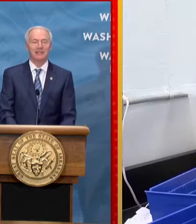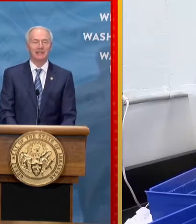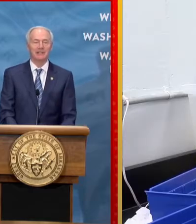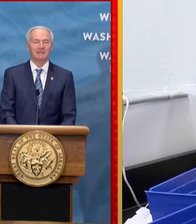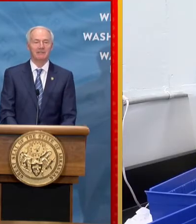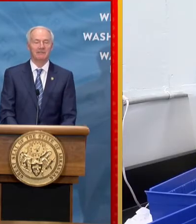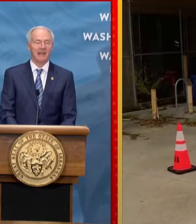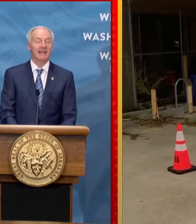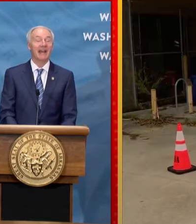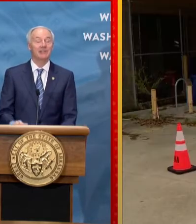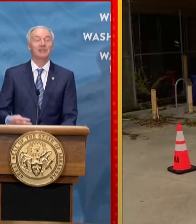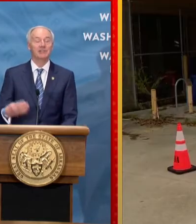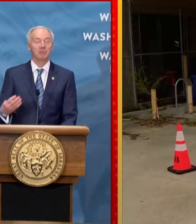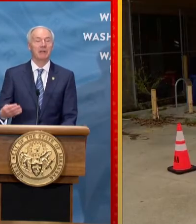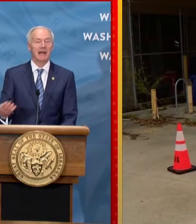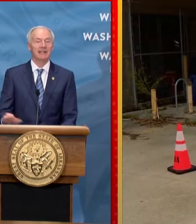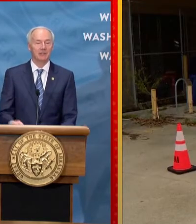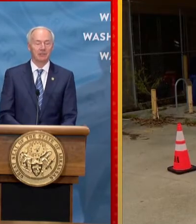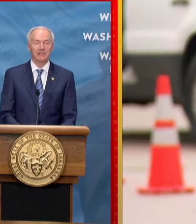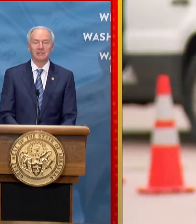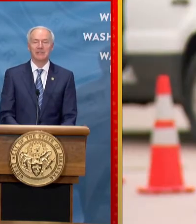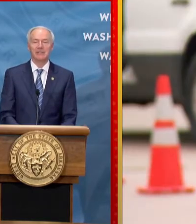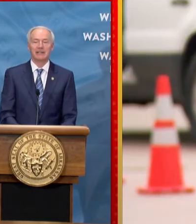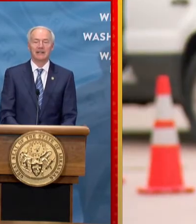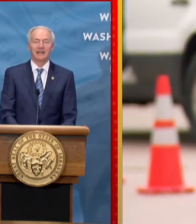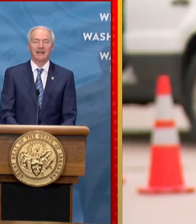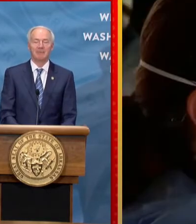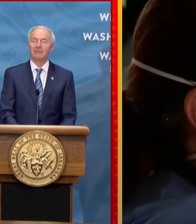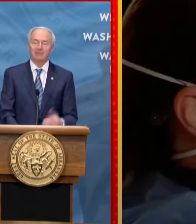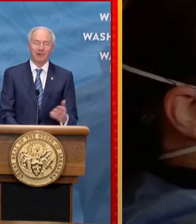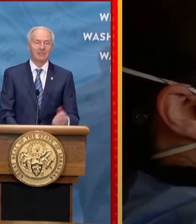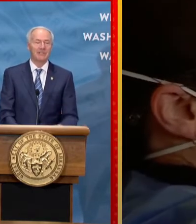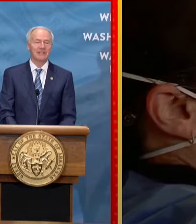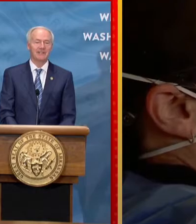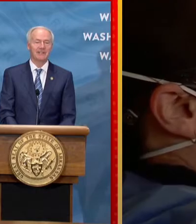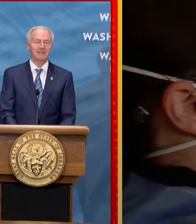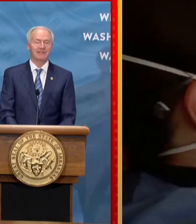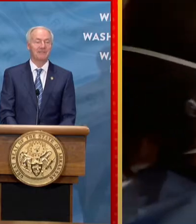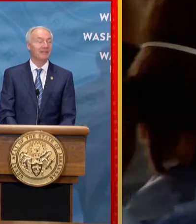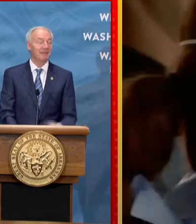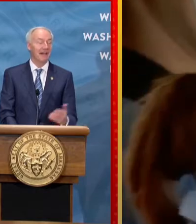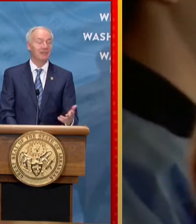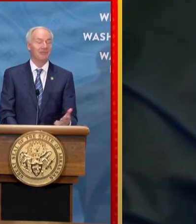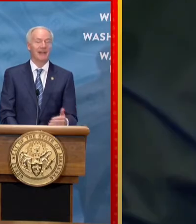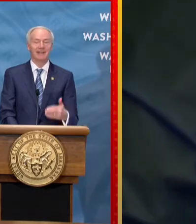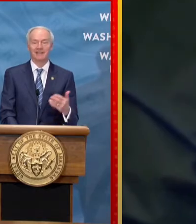increasing that as the supply increases. But the pharmacies,